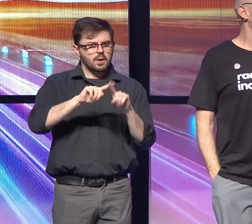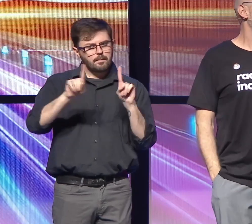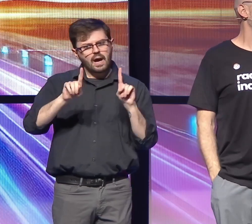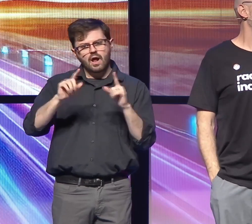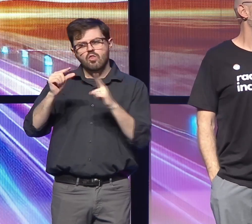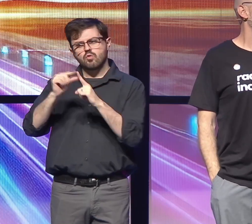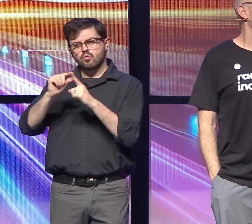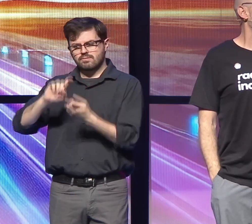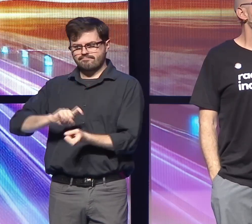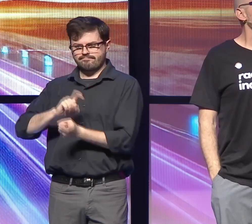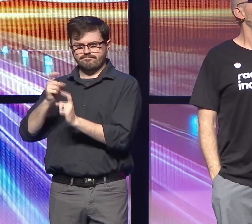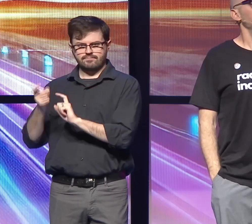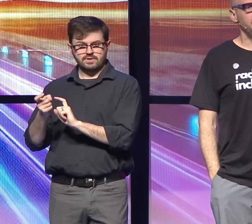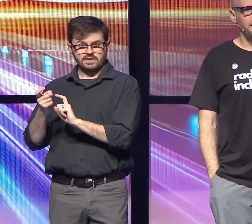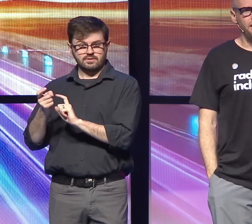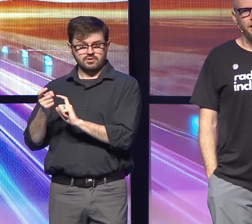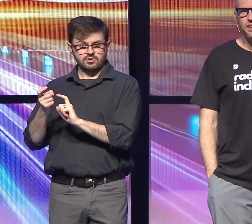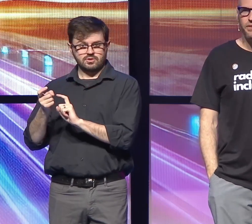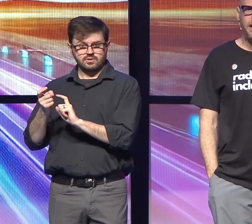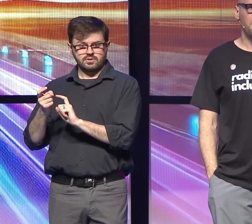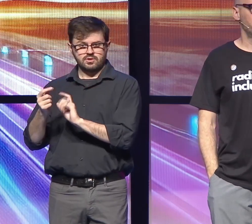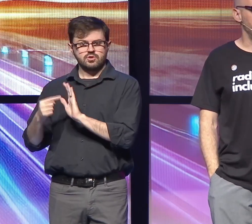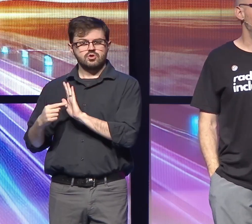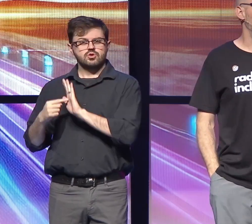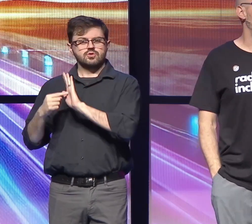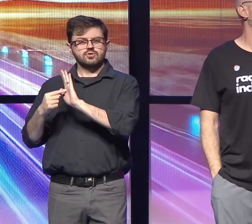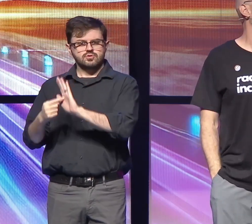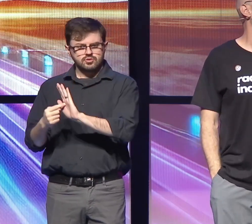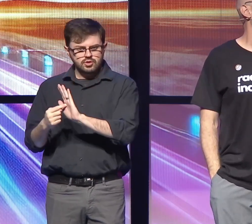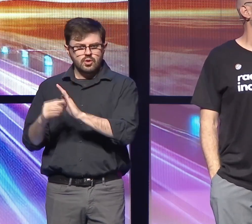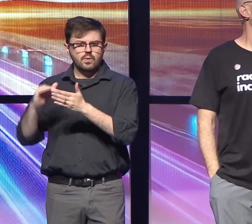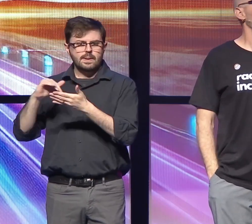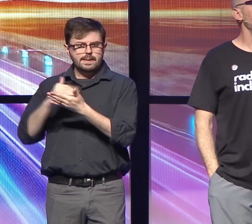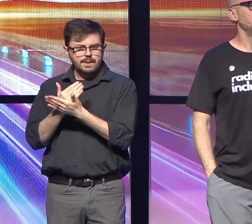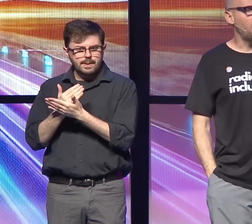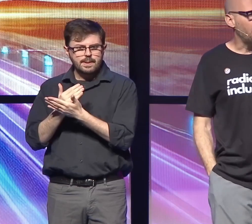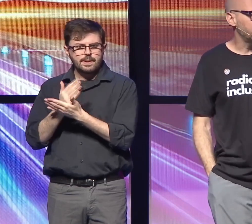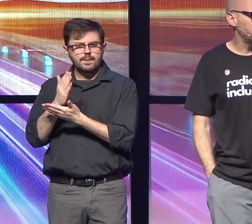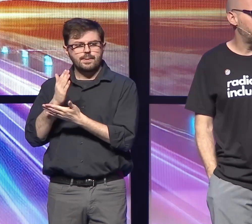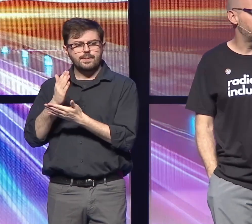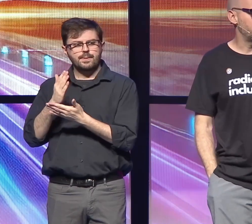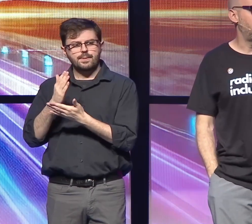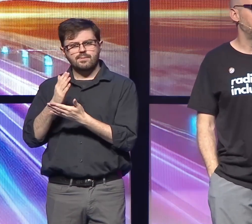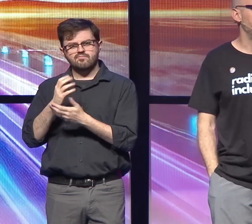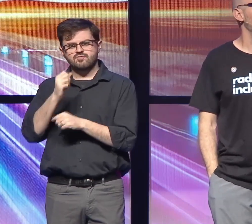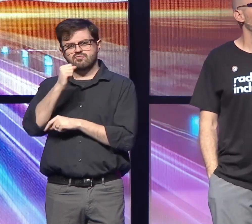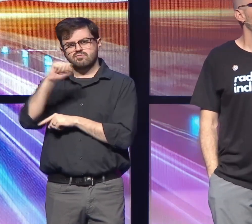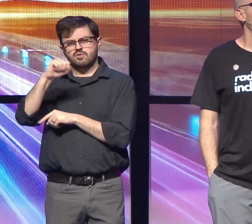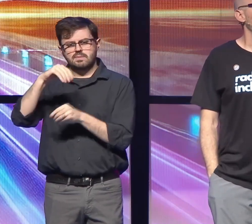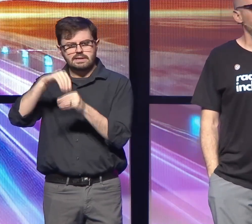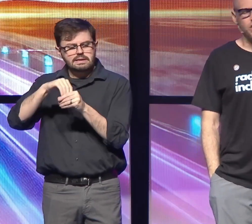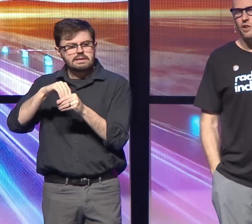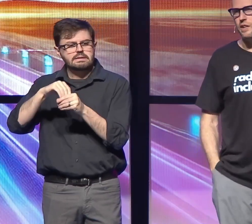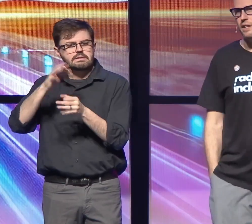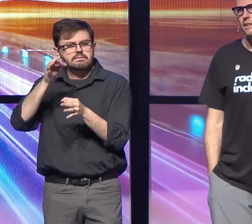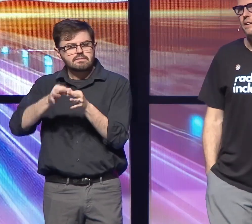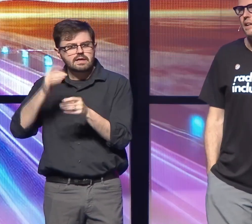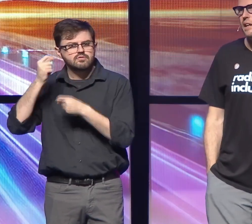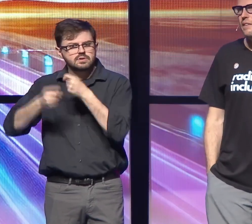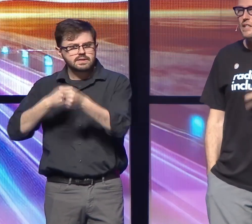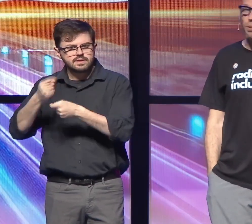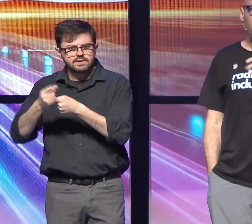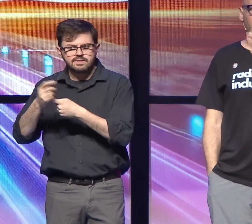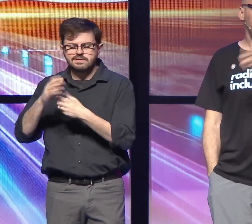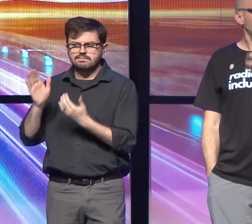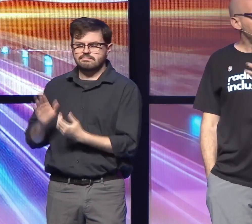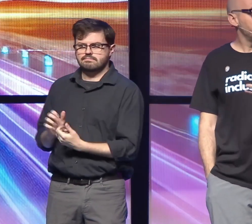reflect a movement in the faith tradition of kind of leaving toxic spirituality and that journey.